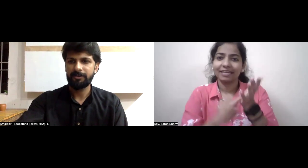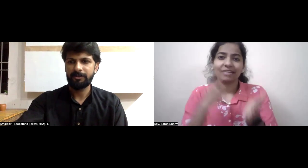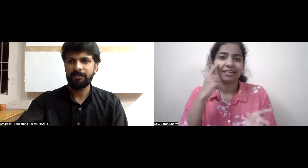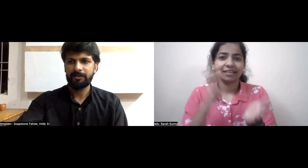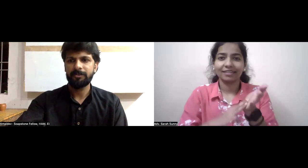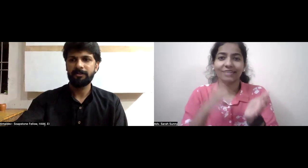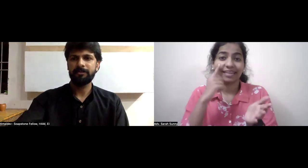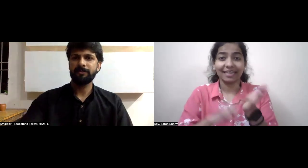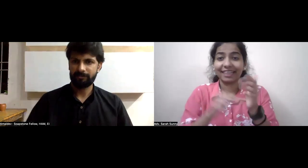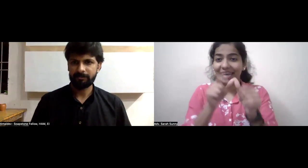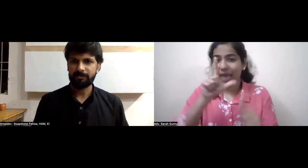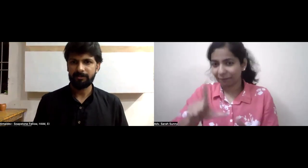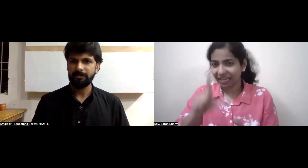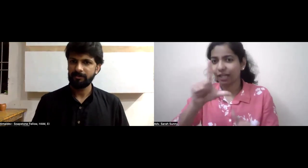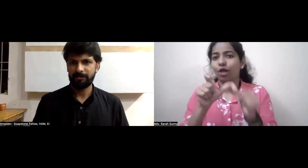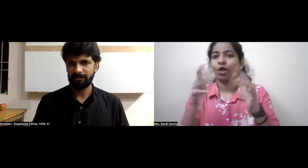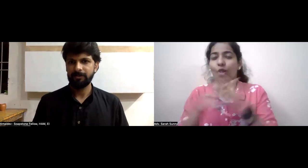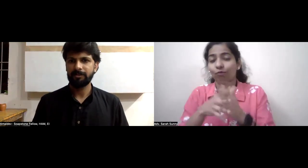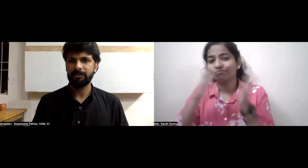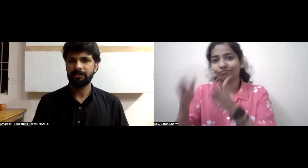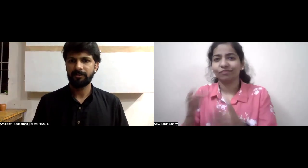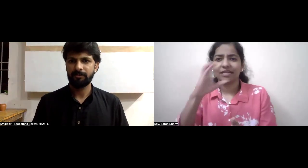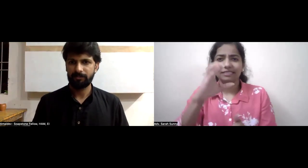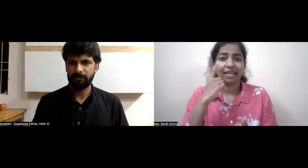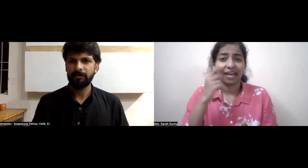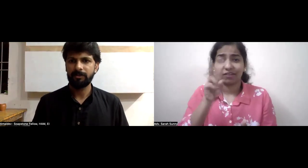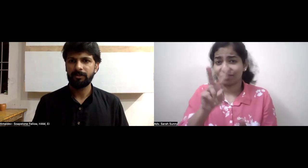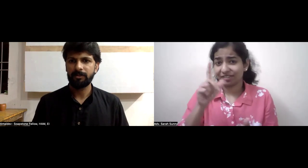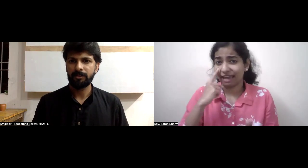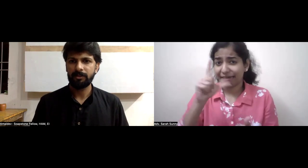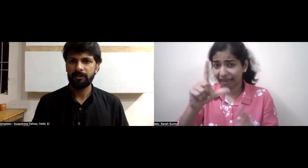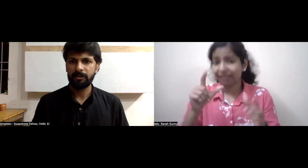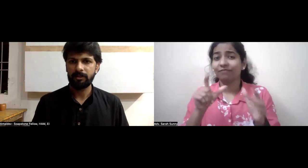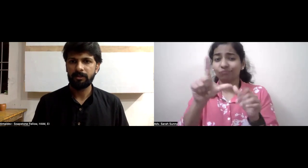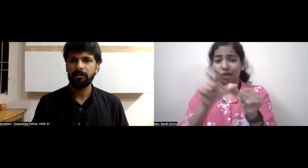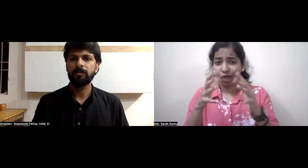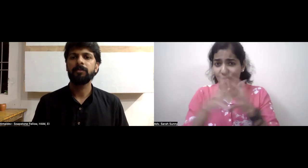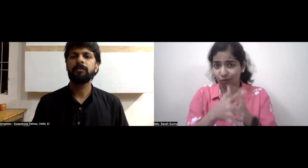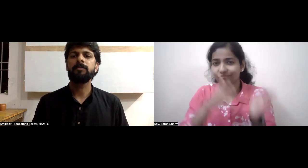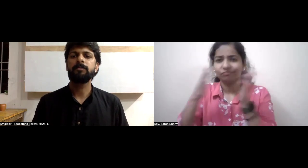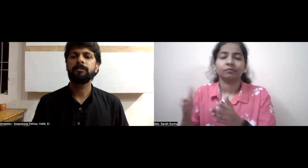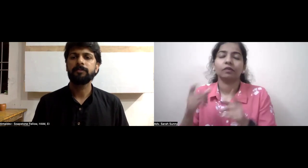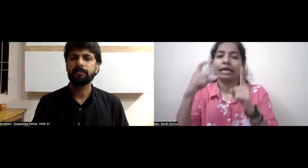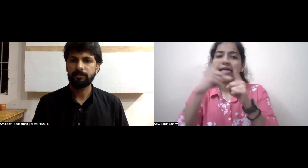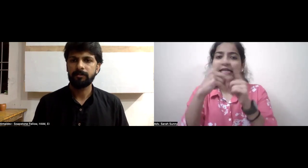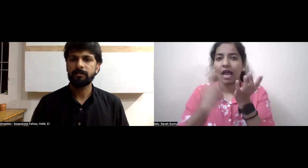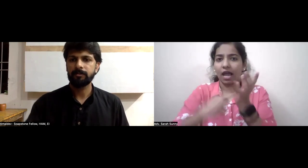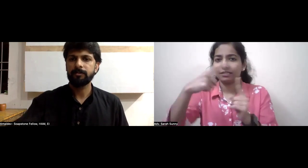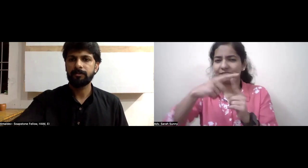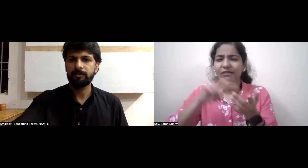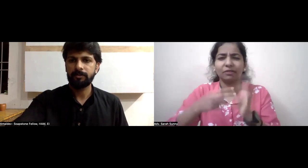advocacy. I work on civil rights and criminal law and also civil